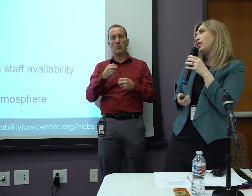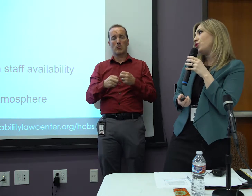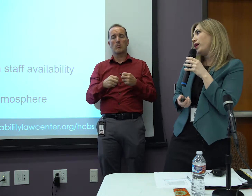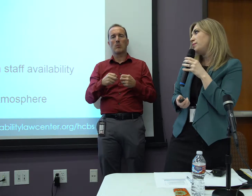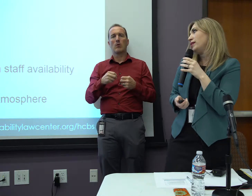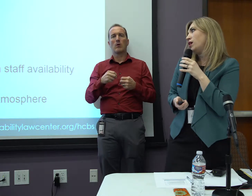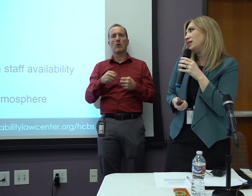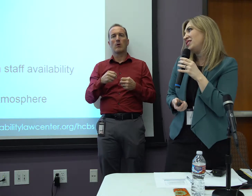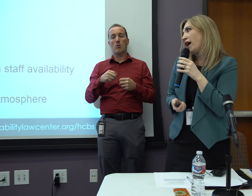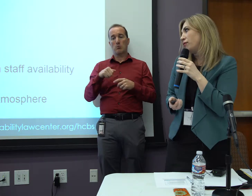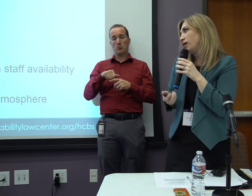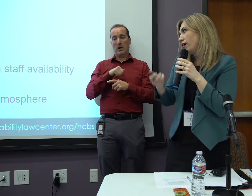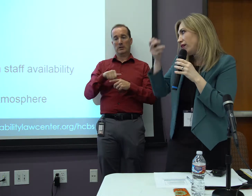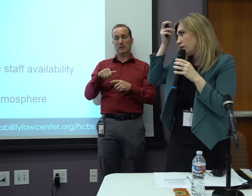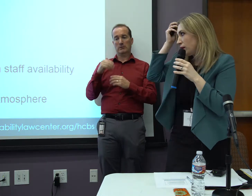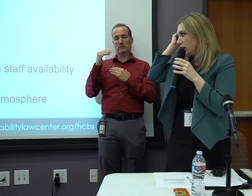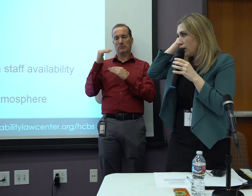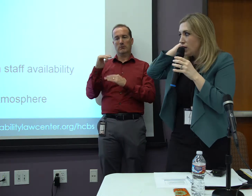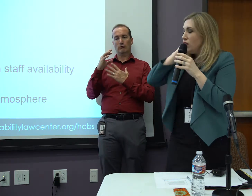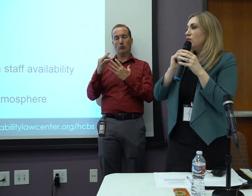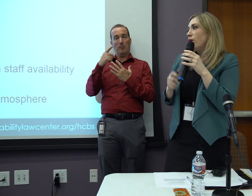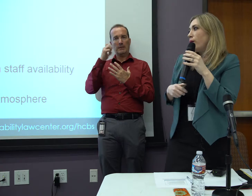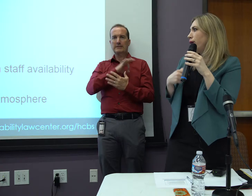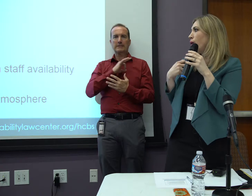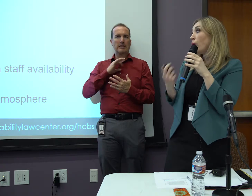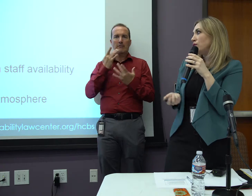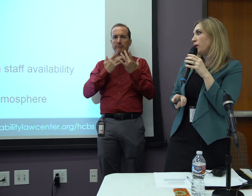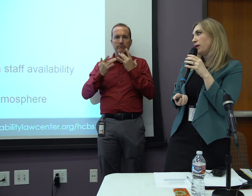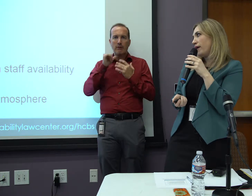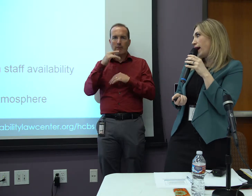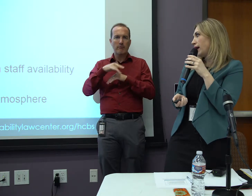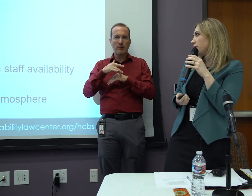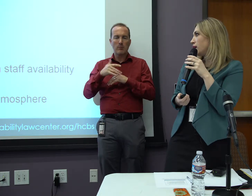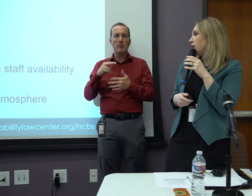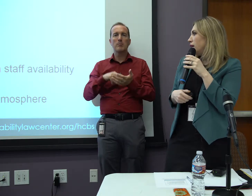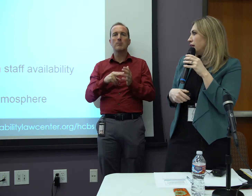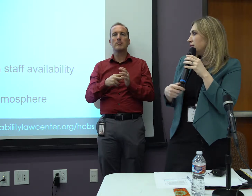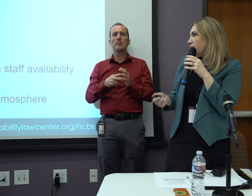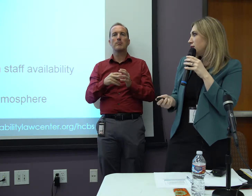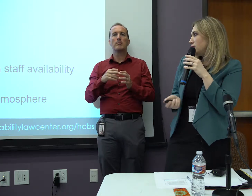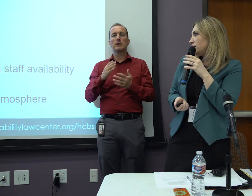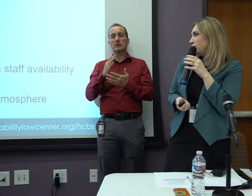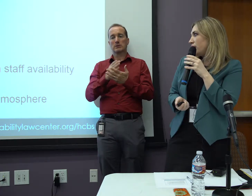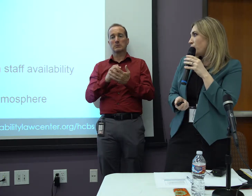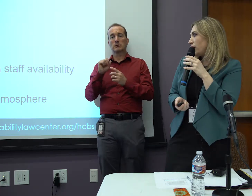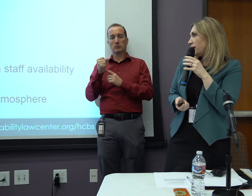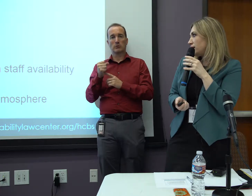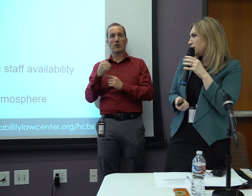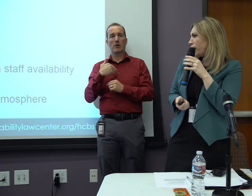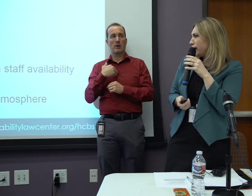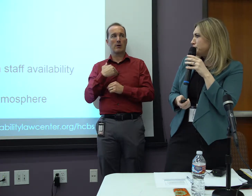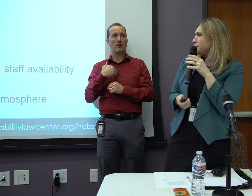that restrict choice based on staff availability. So what do I mean by that? I mean, in some instances, there